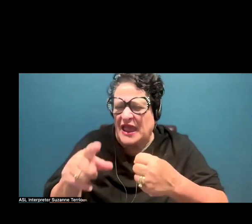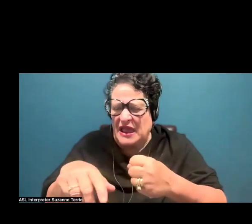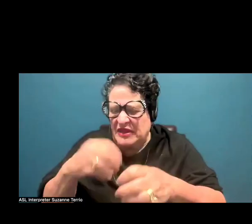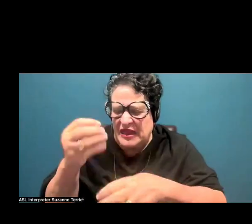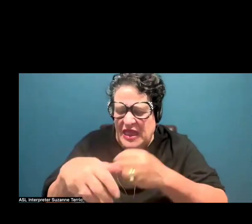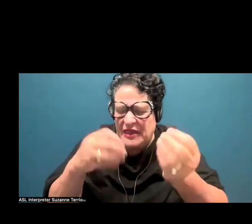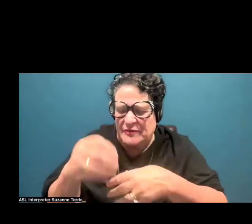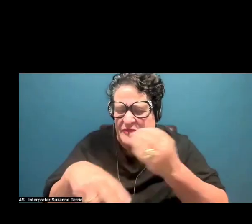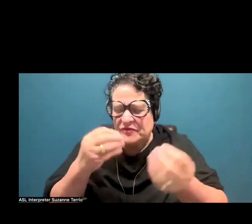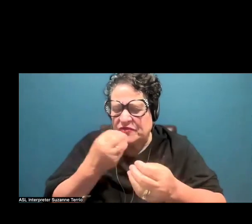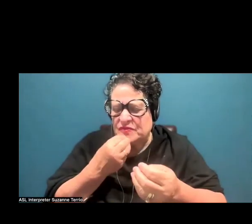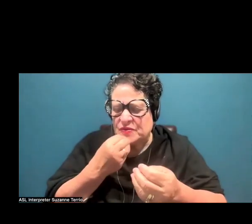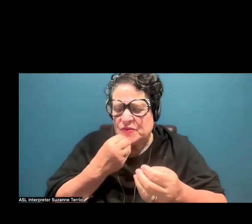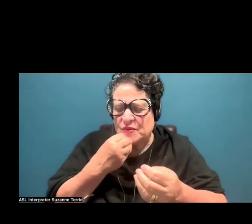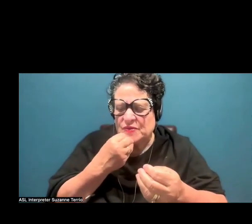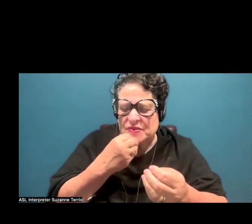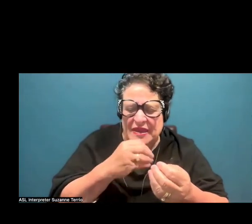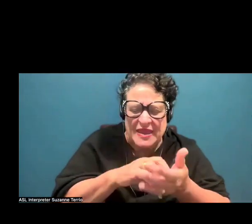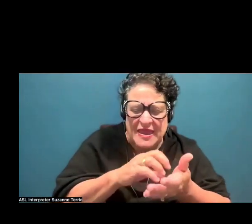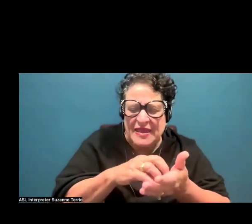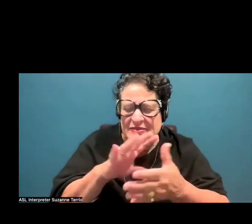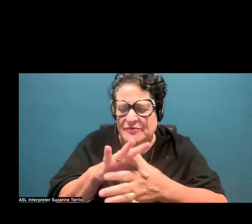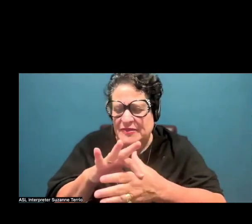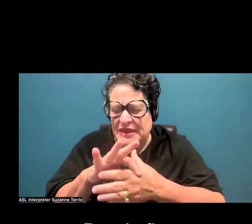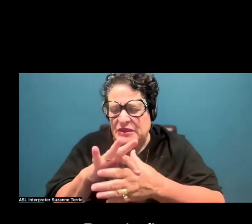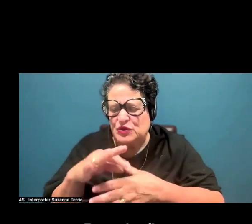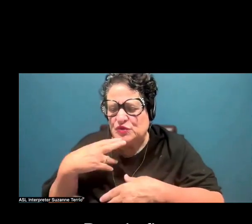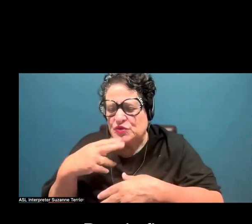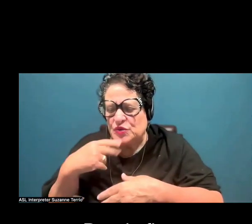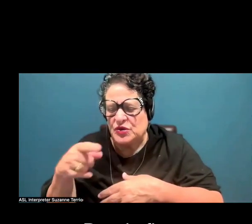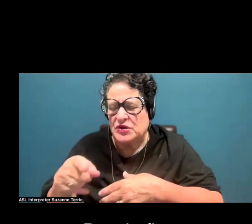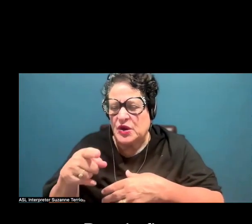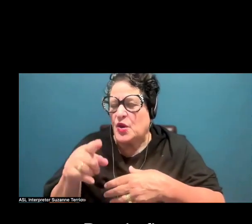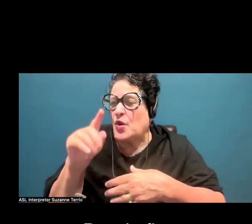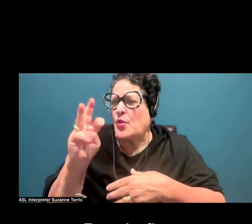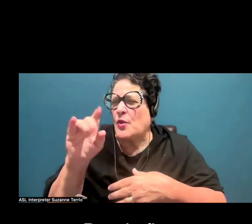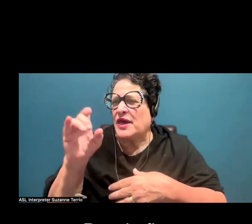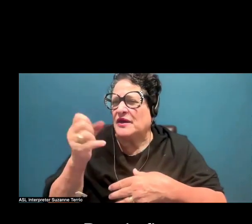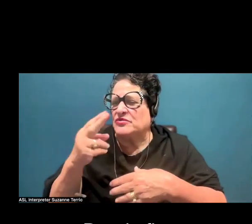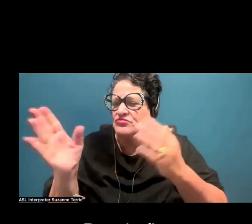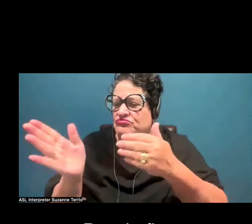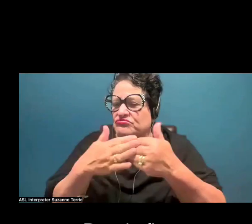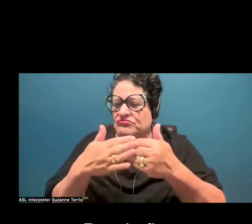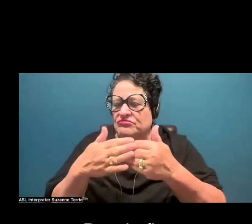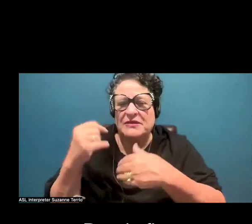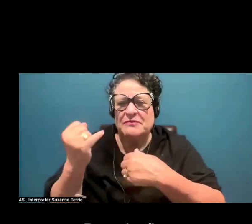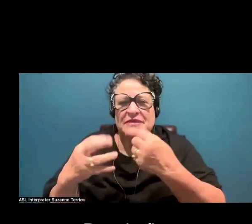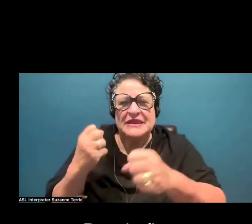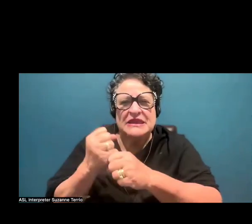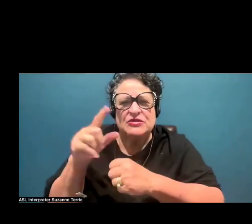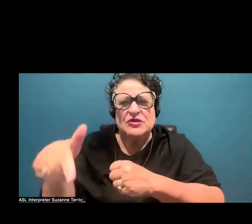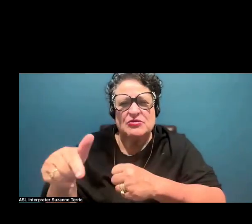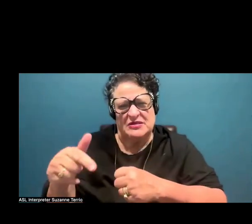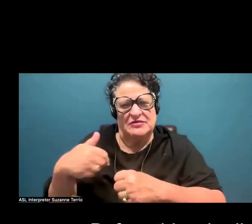sugar cubes. Welch turns to shut the gate behind her. Barely 5 years past the oldest of us, she's the youngest of the